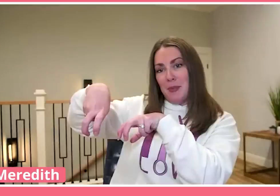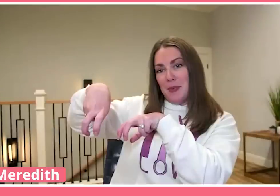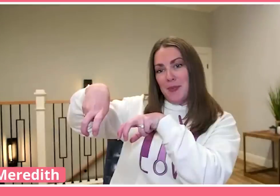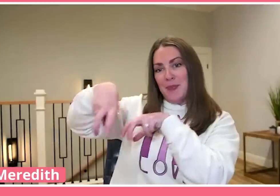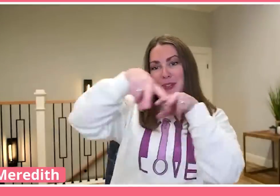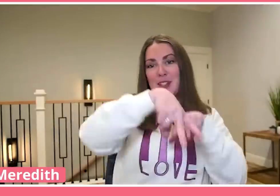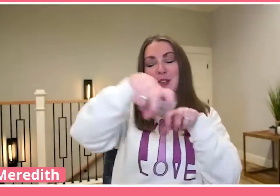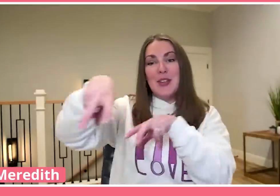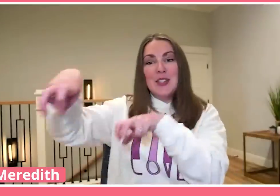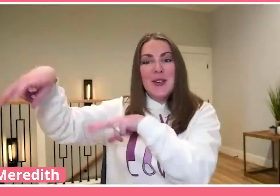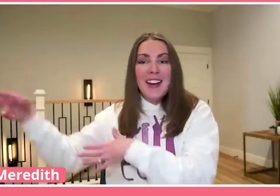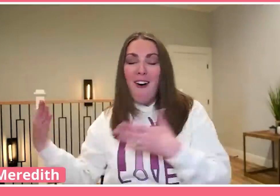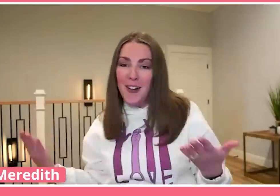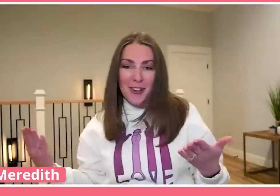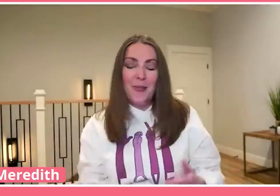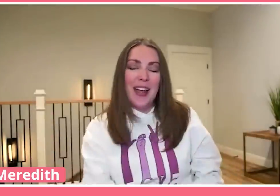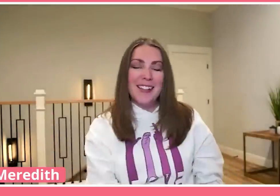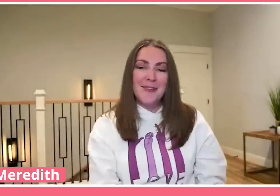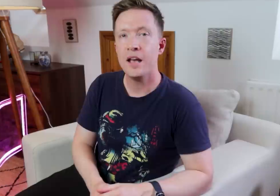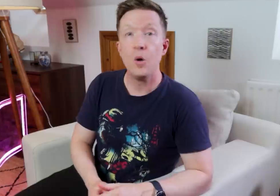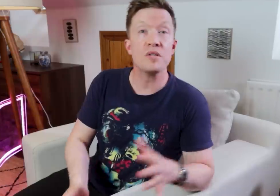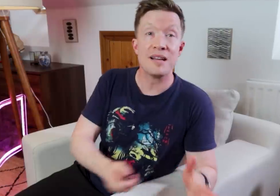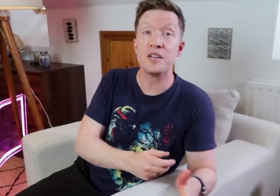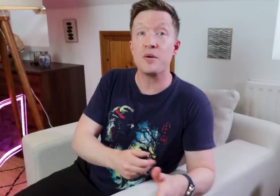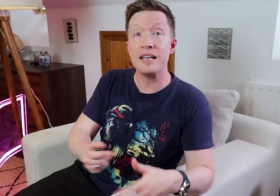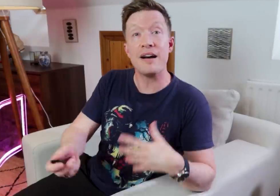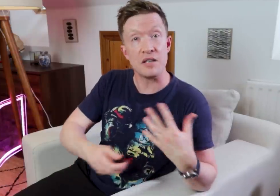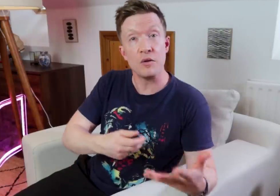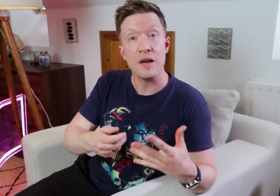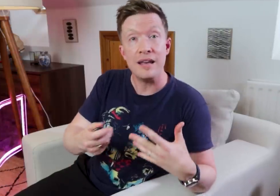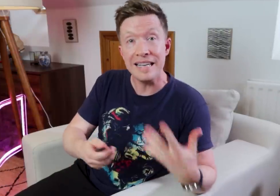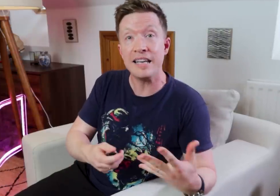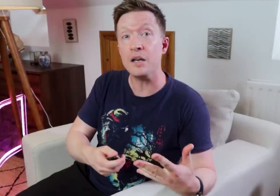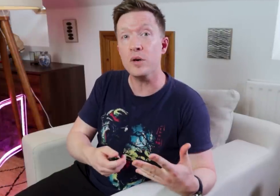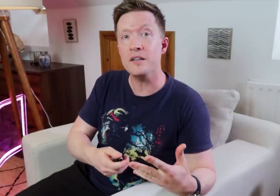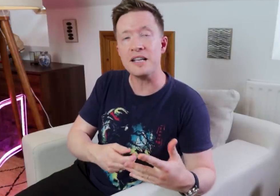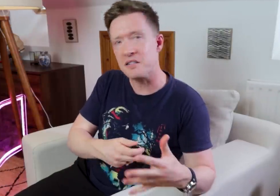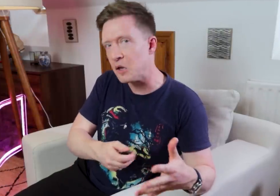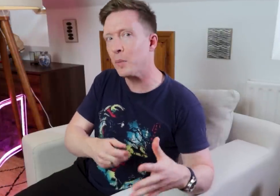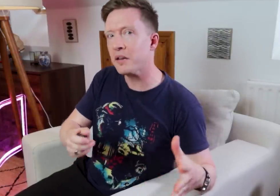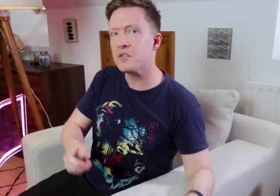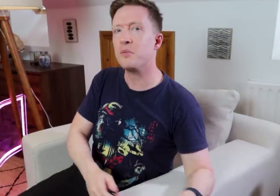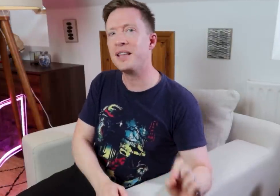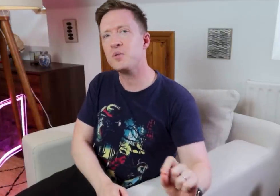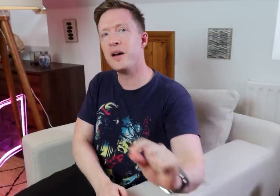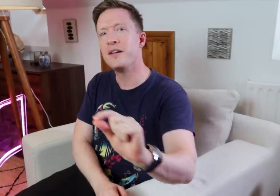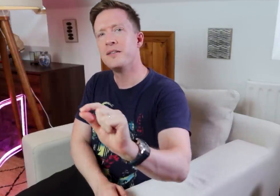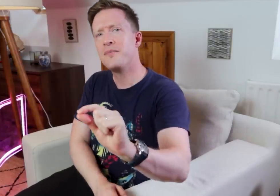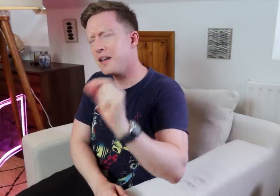so you can do it all different ways. Also, sounds like you can leave out a lot of linking words and still be understood, but that's where this